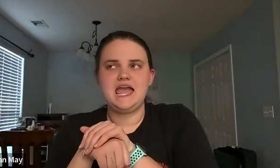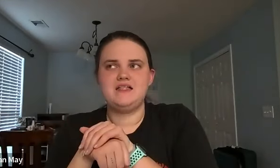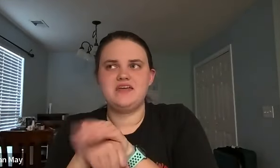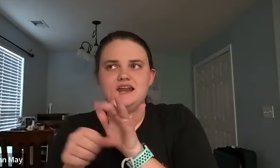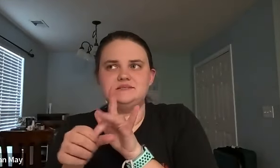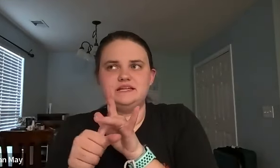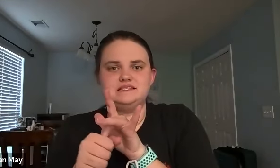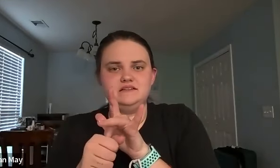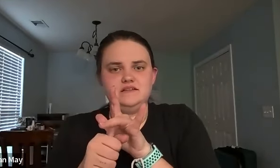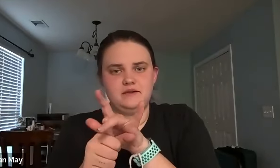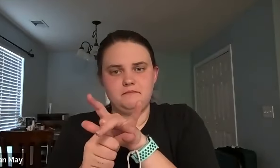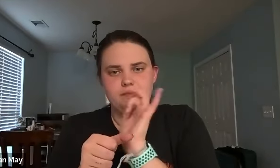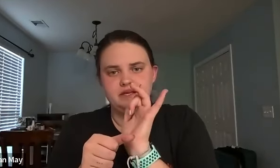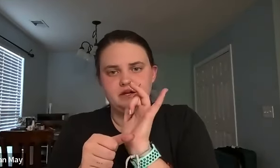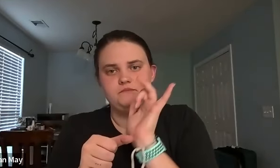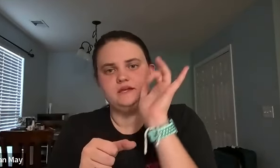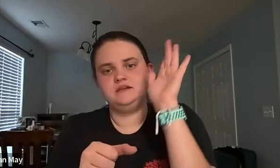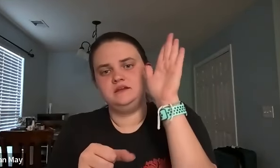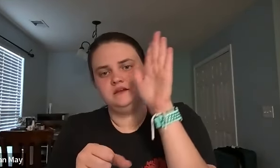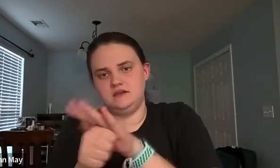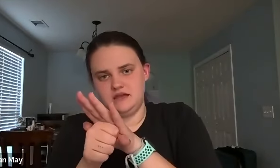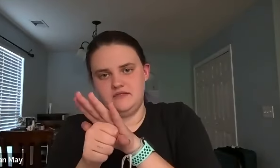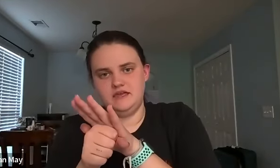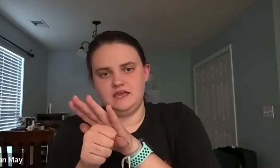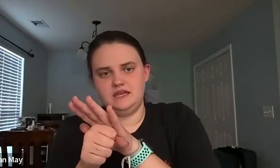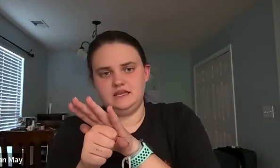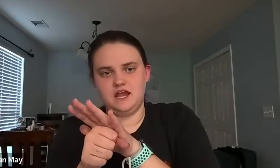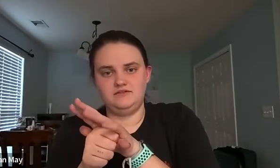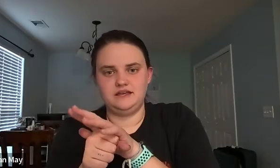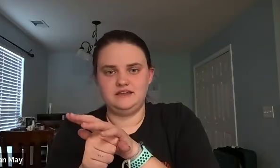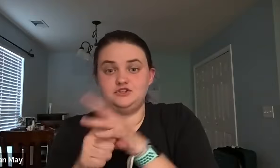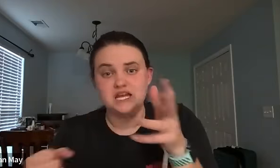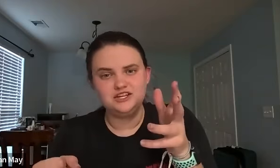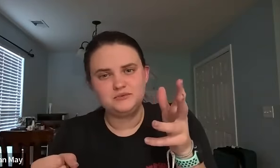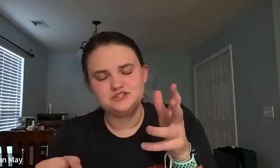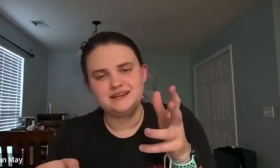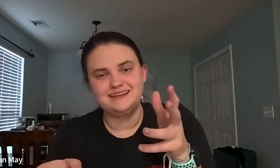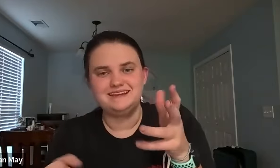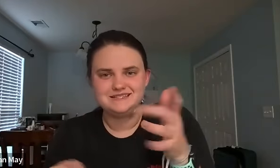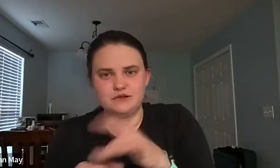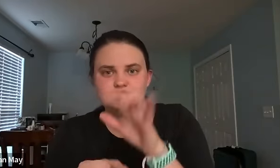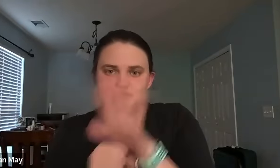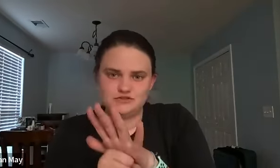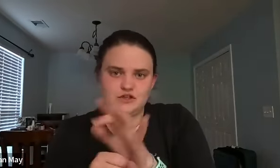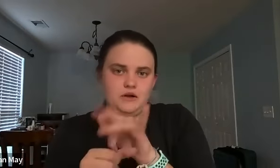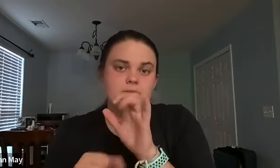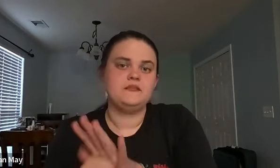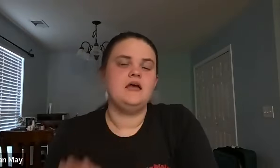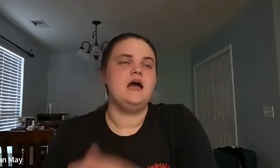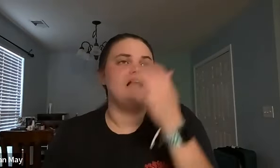And that is basically like popping it open. And then it kind of like, if you shake, you know, when you shake it, it explodes. Soda. If